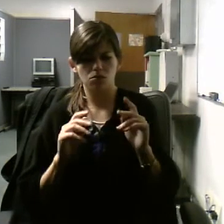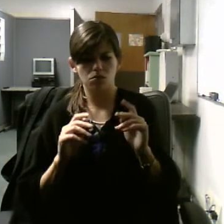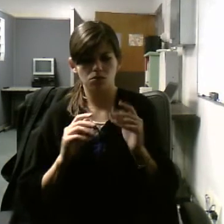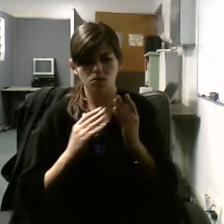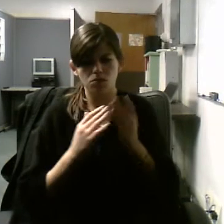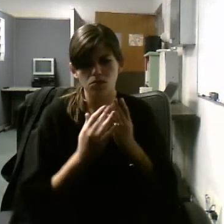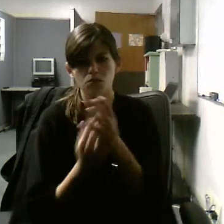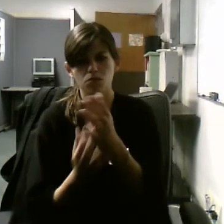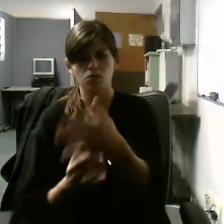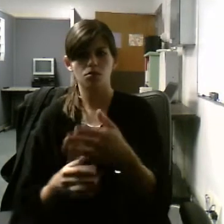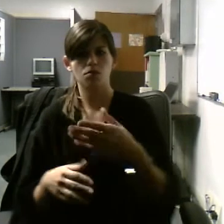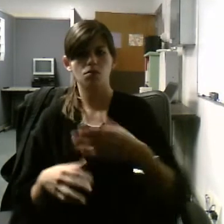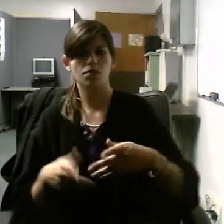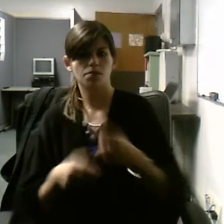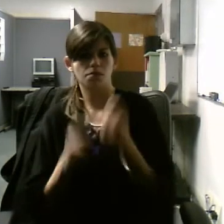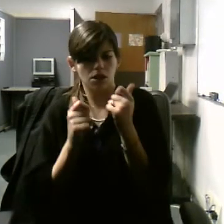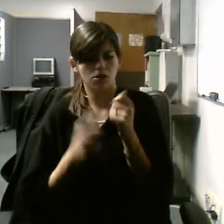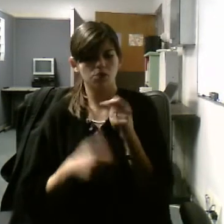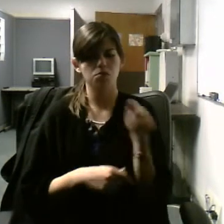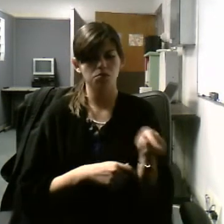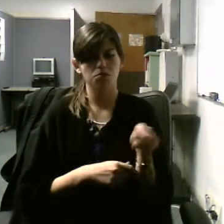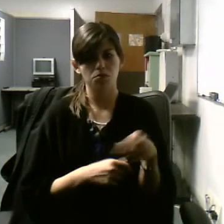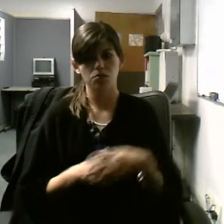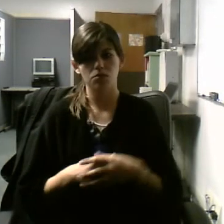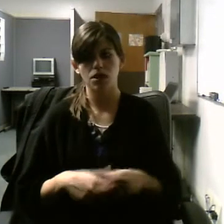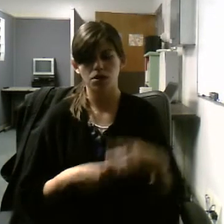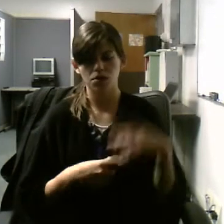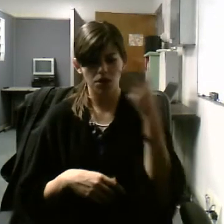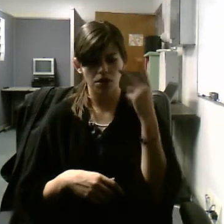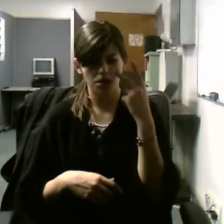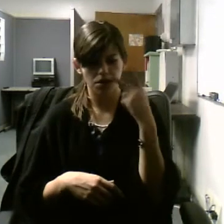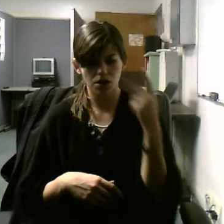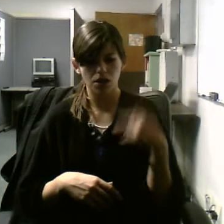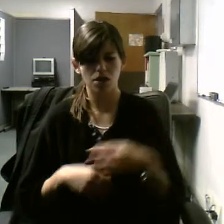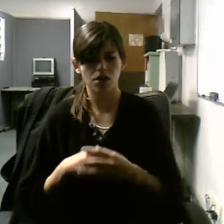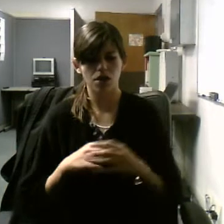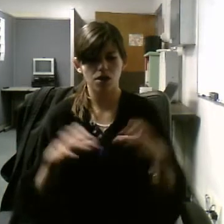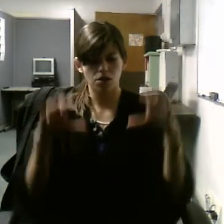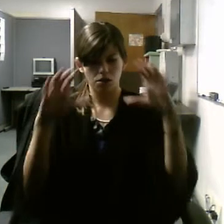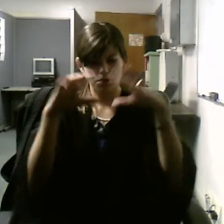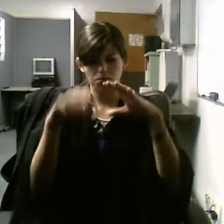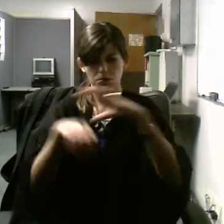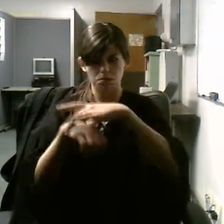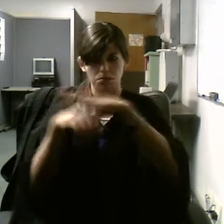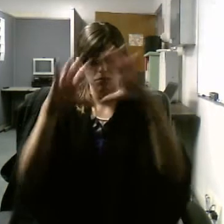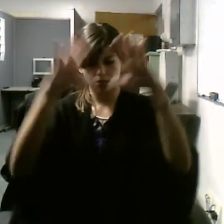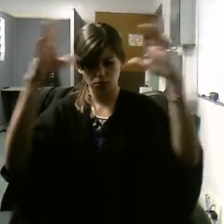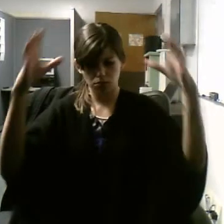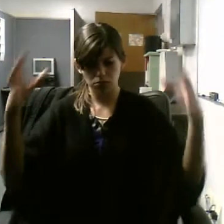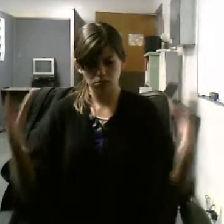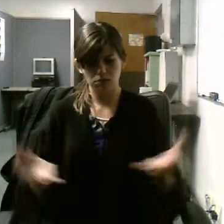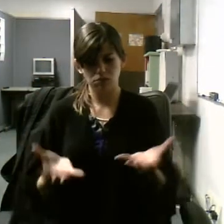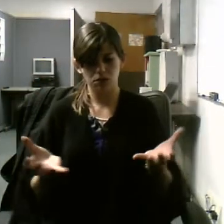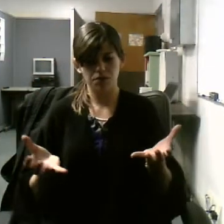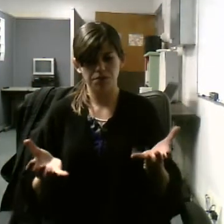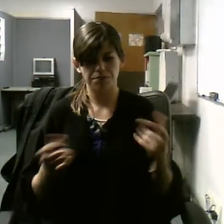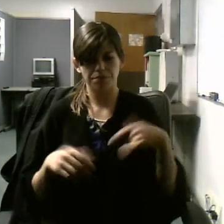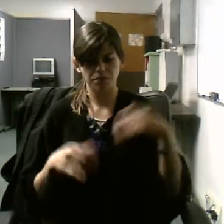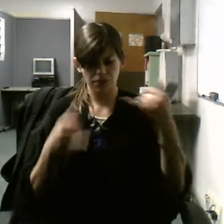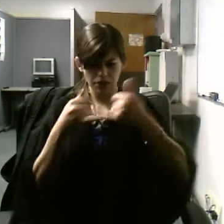You can see in the diagram of the Earth that the lines actually start to bend when they encounter a